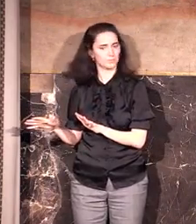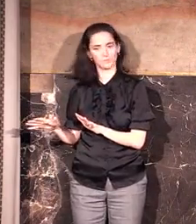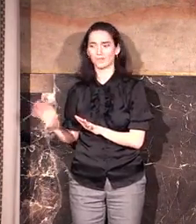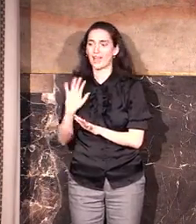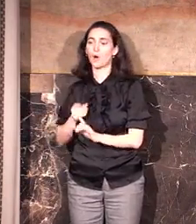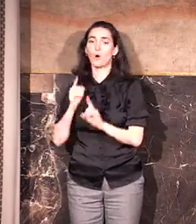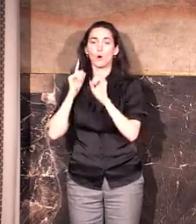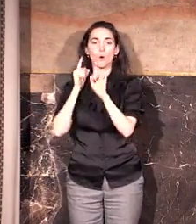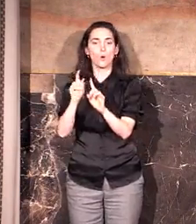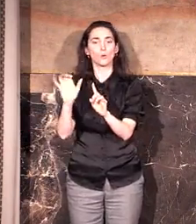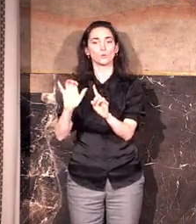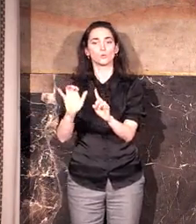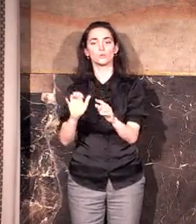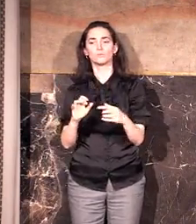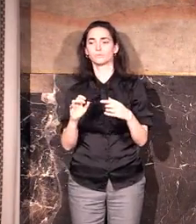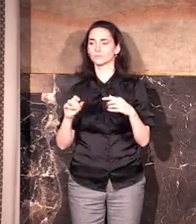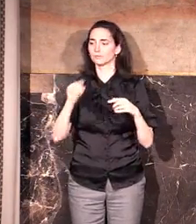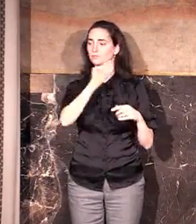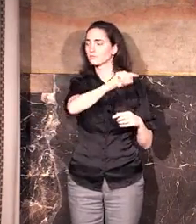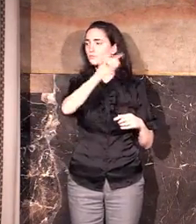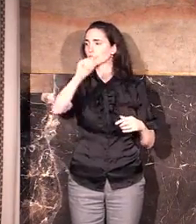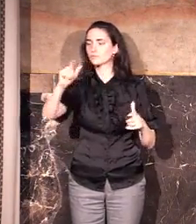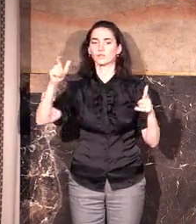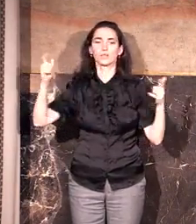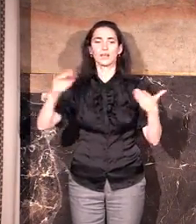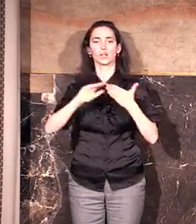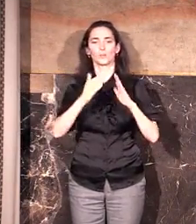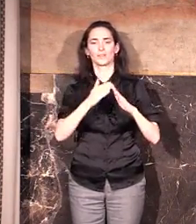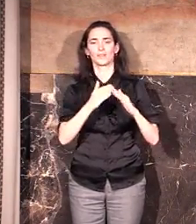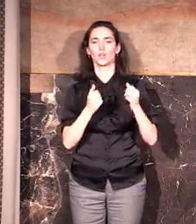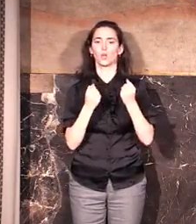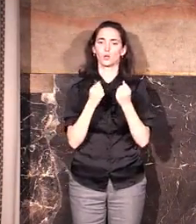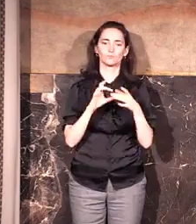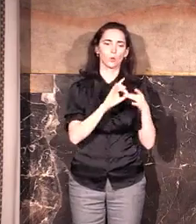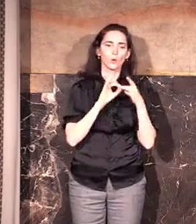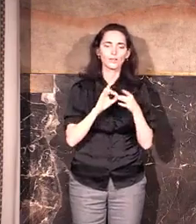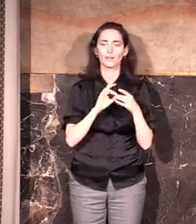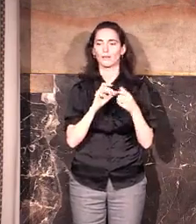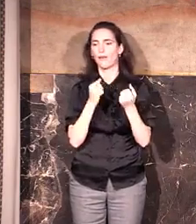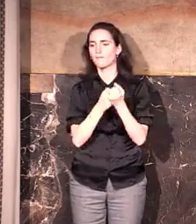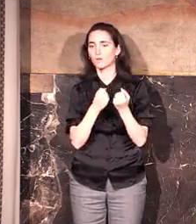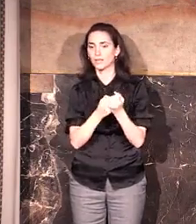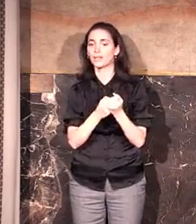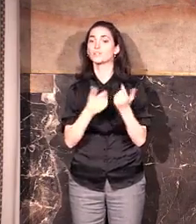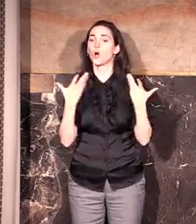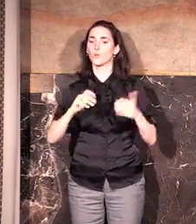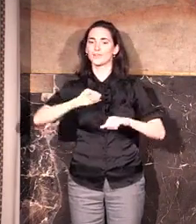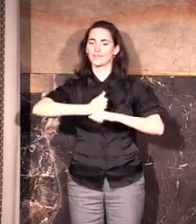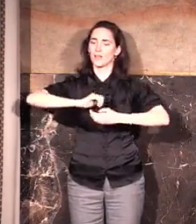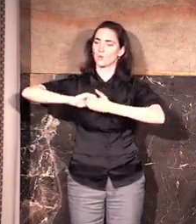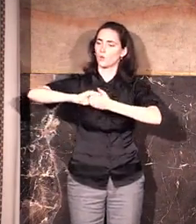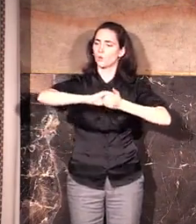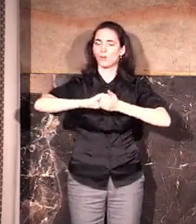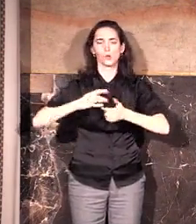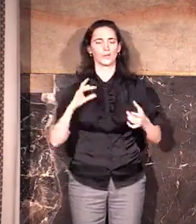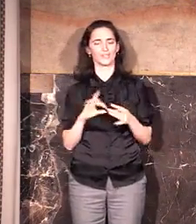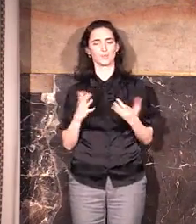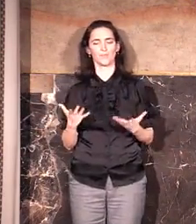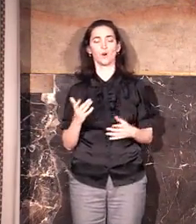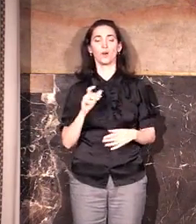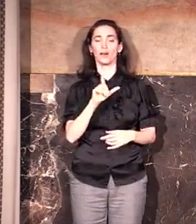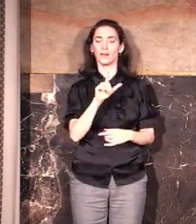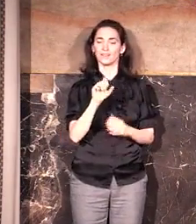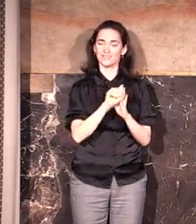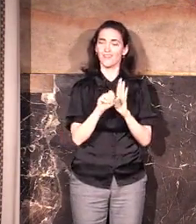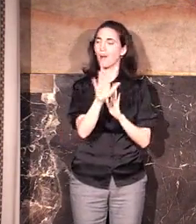to coordinate and advocate for the larger lab community. And so we've had a collaborative that I think you've heard me reference before, working with laboratories